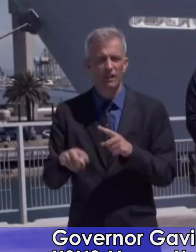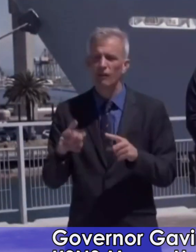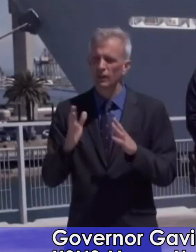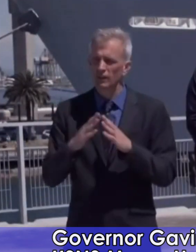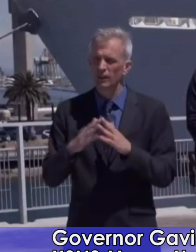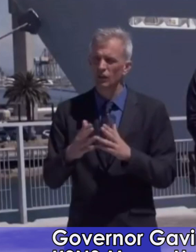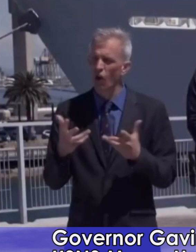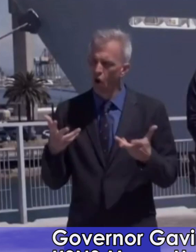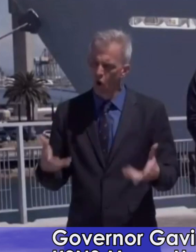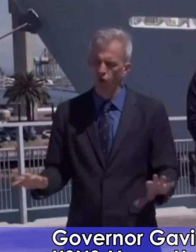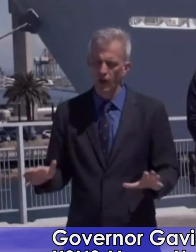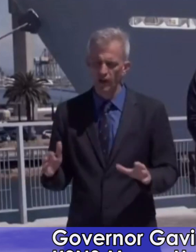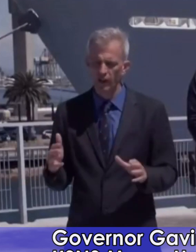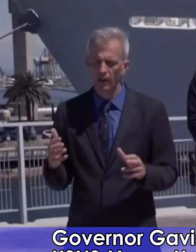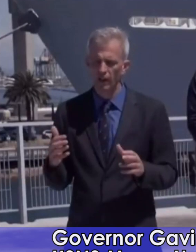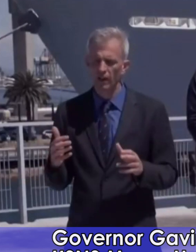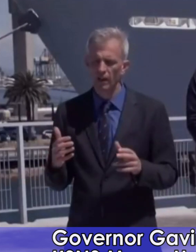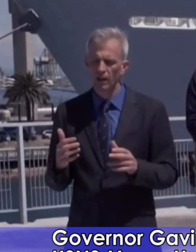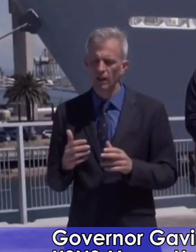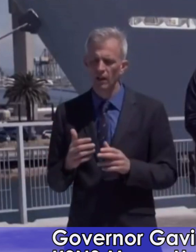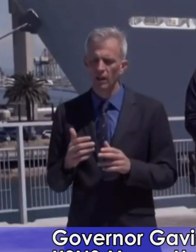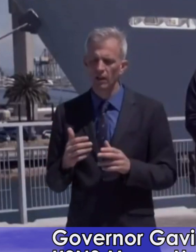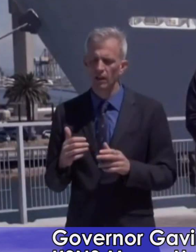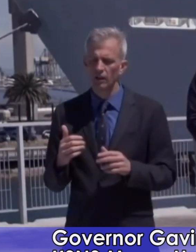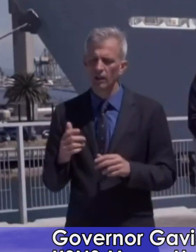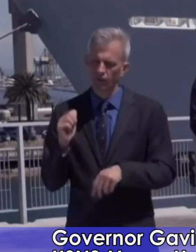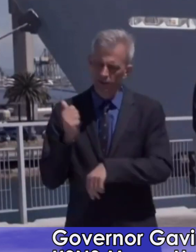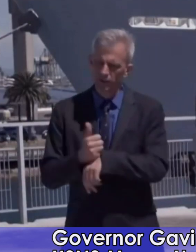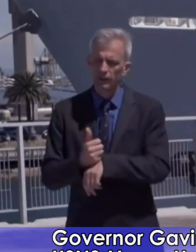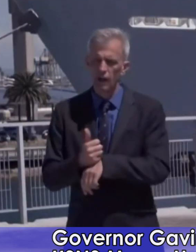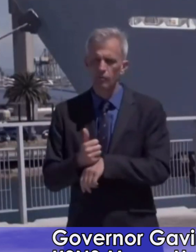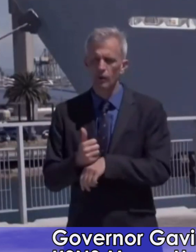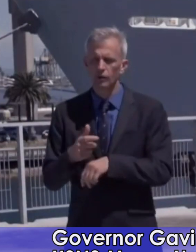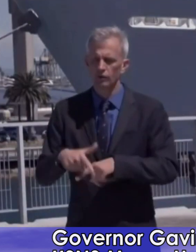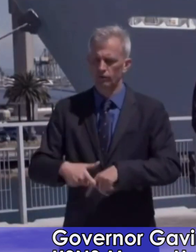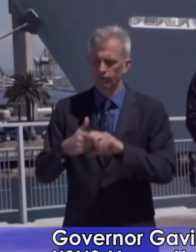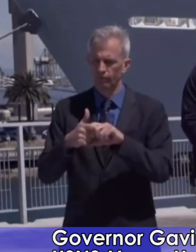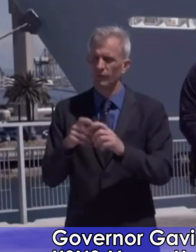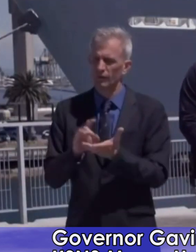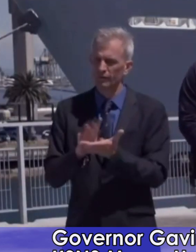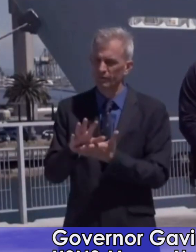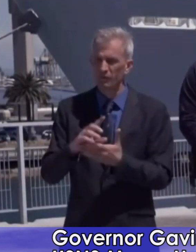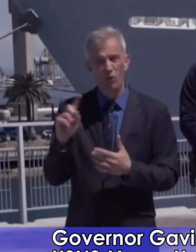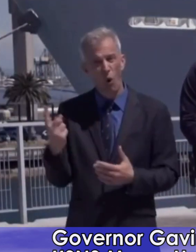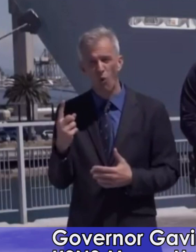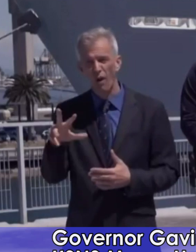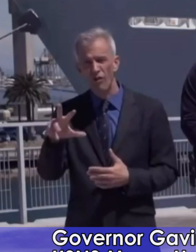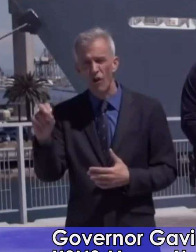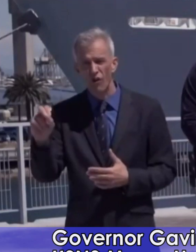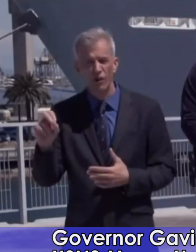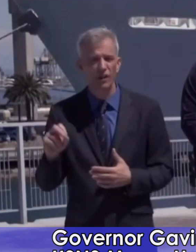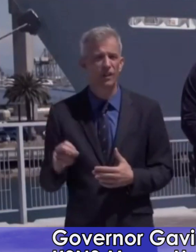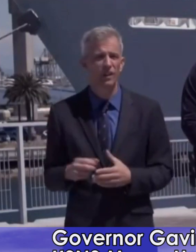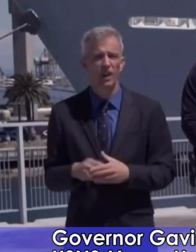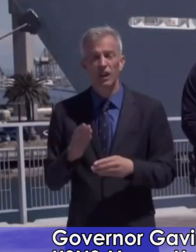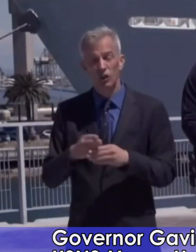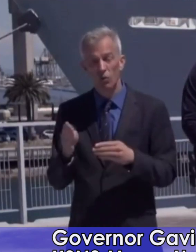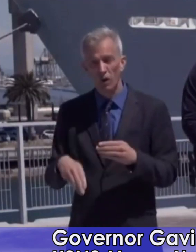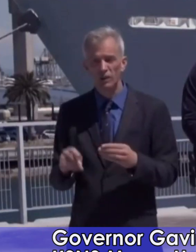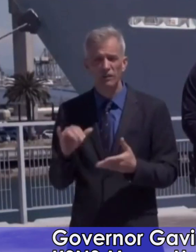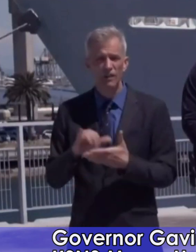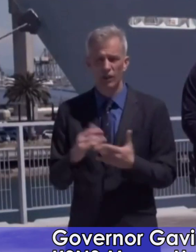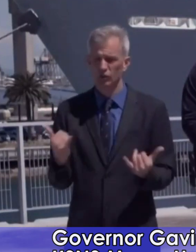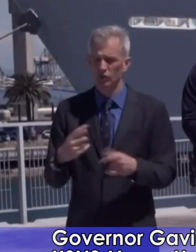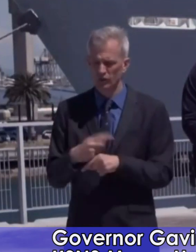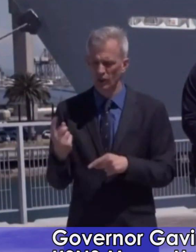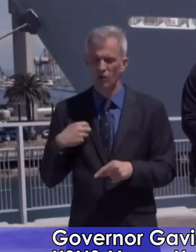already or moved now more aggressively to establish the framework, but only 30. And as a consequence of that, today we